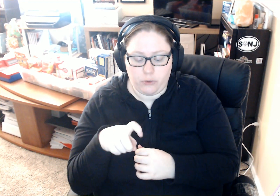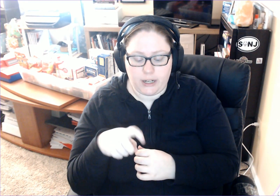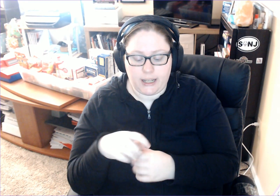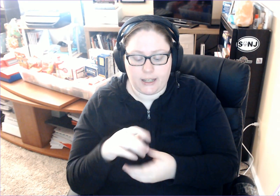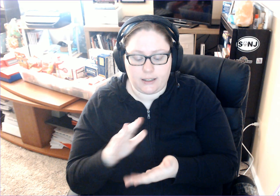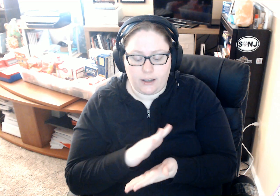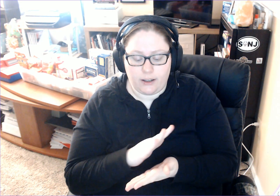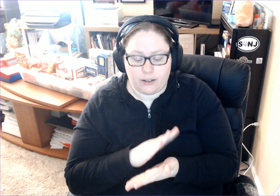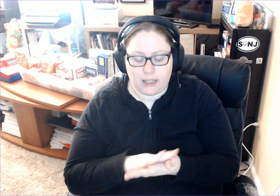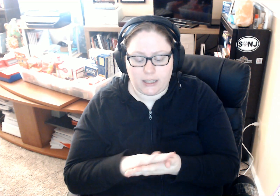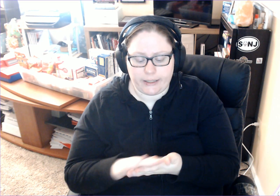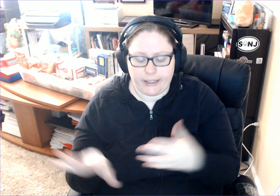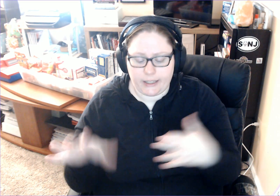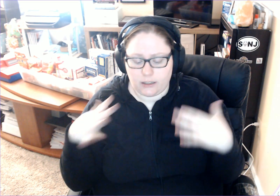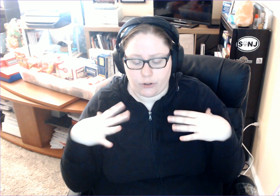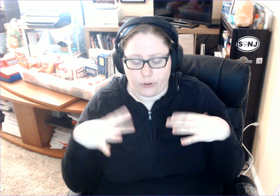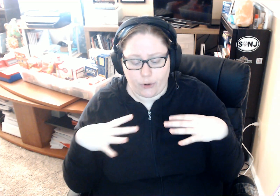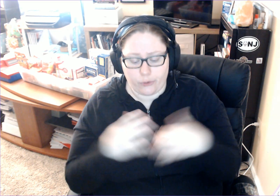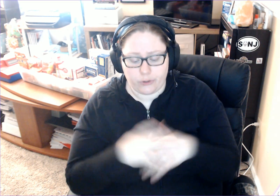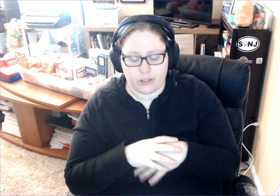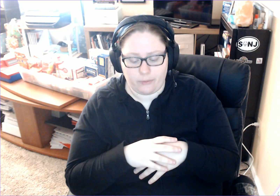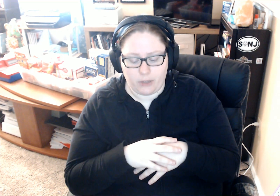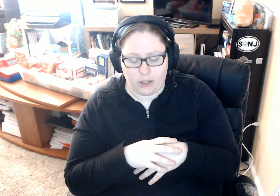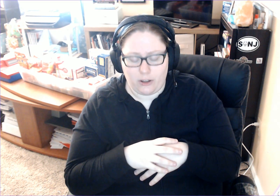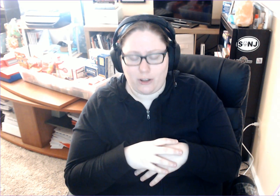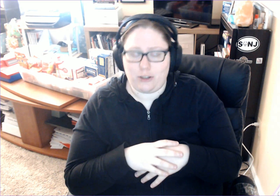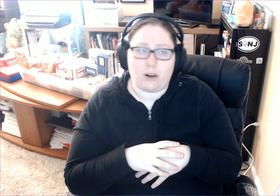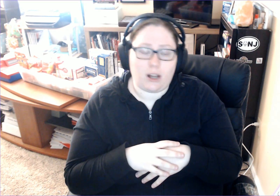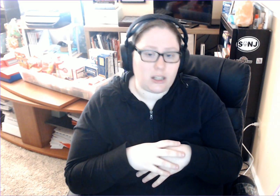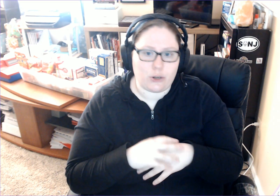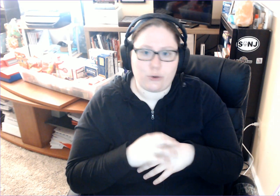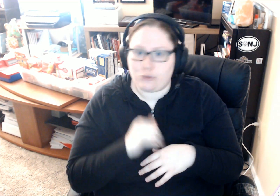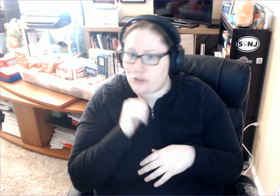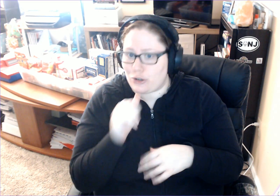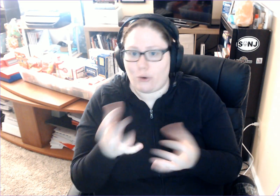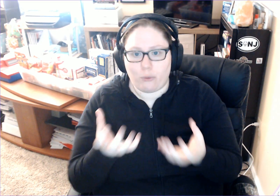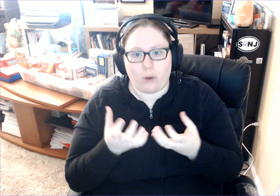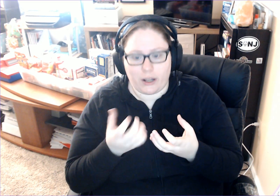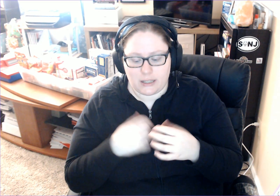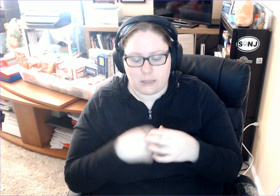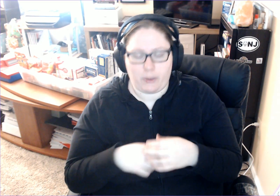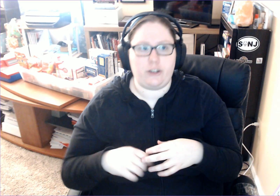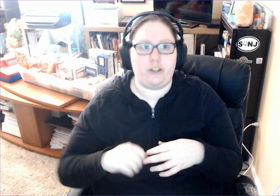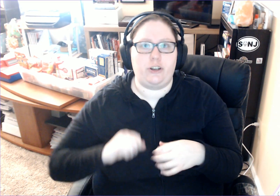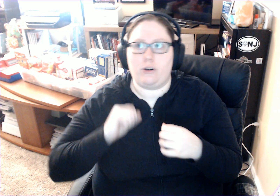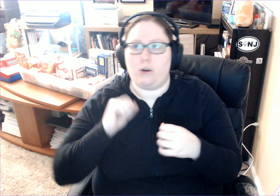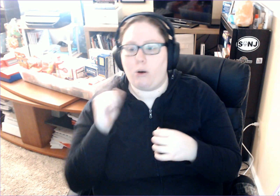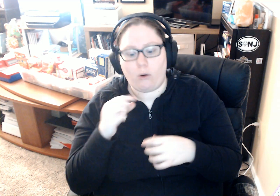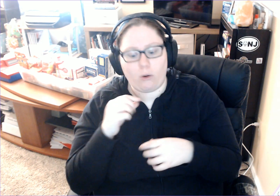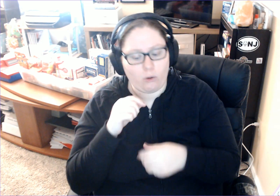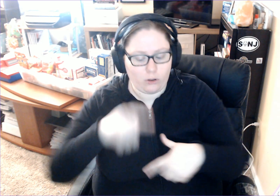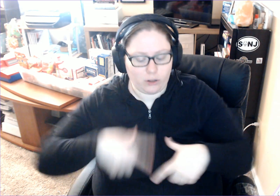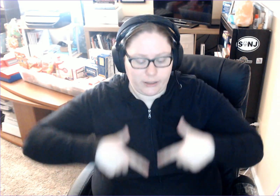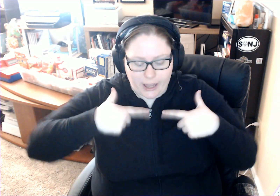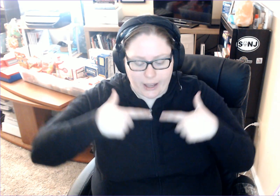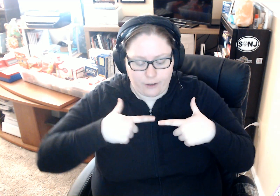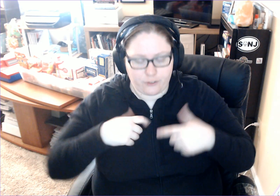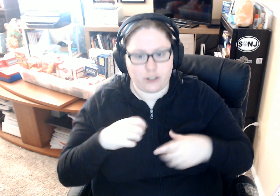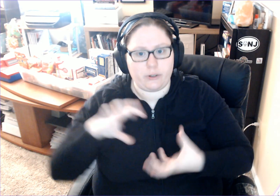need clean clothes. You also don't want to spend your whole life doing